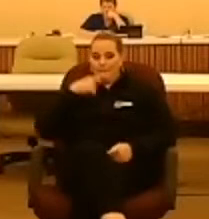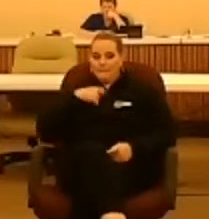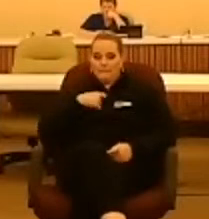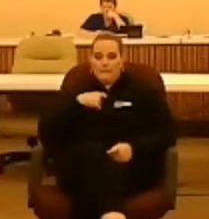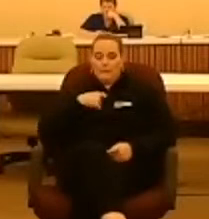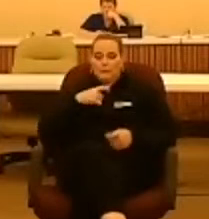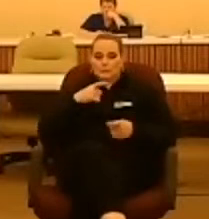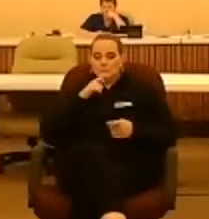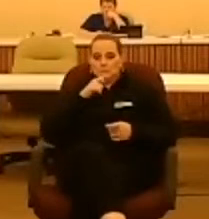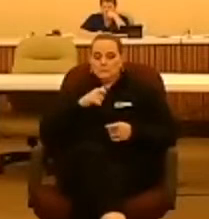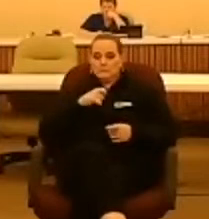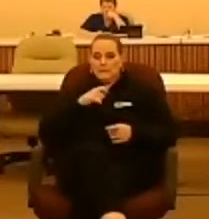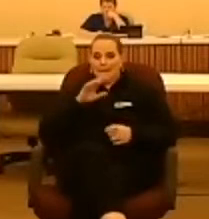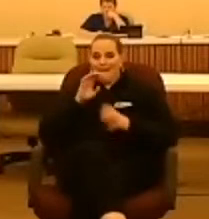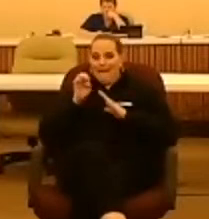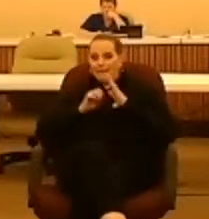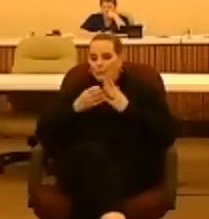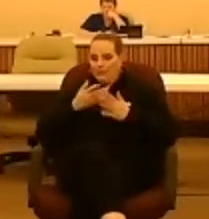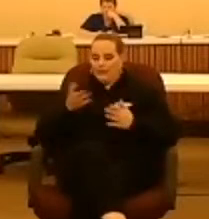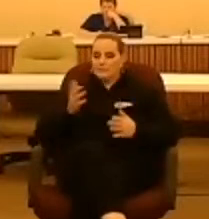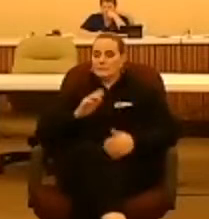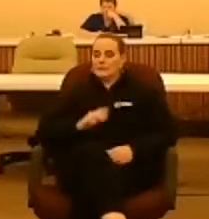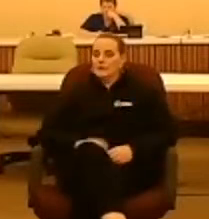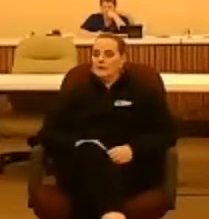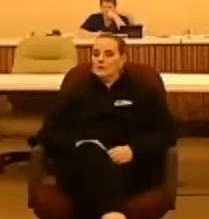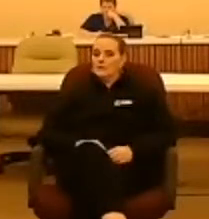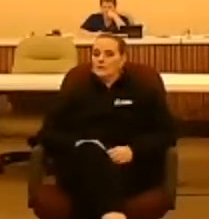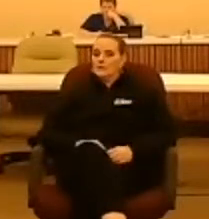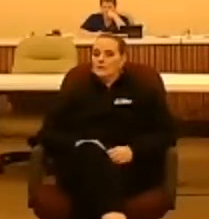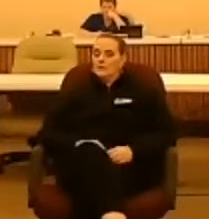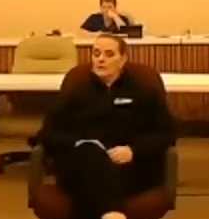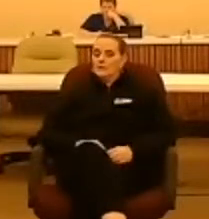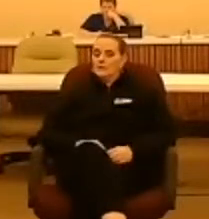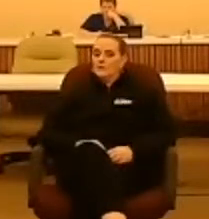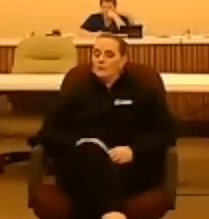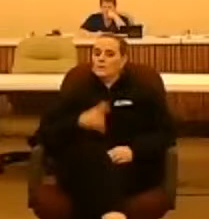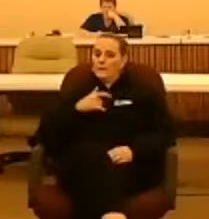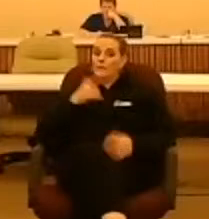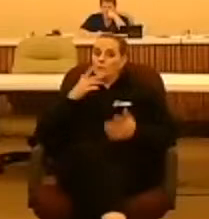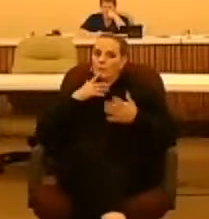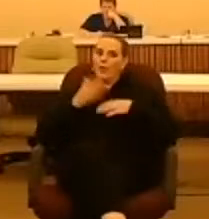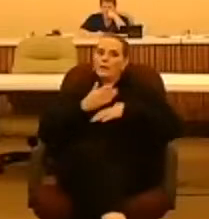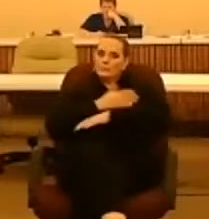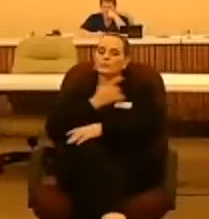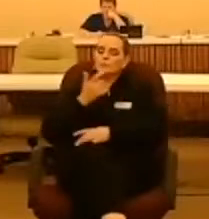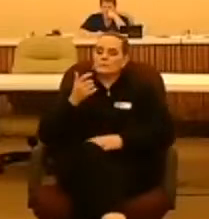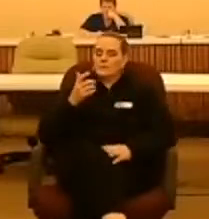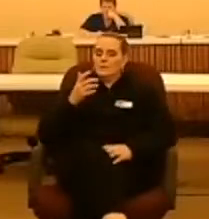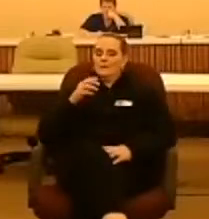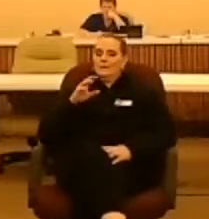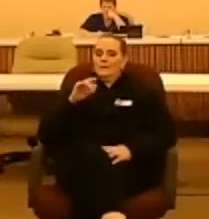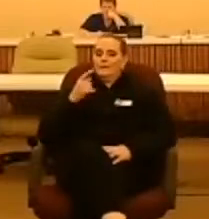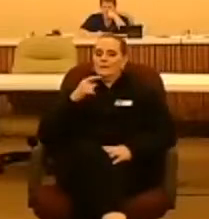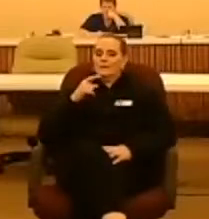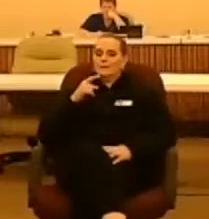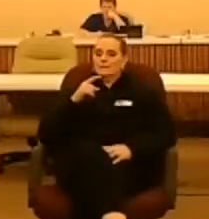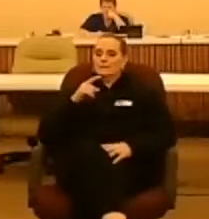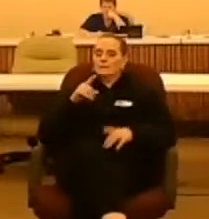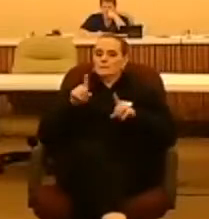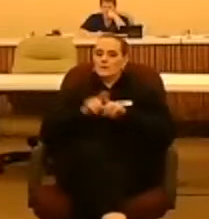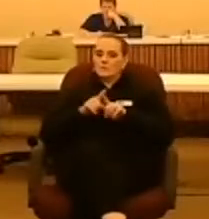them did a lot of good things for the town and brought a lot of improvements to the town, but then they also did some things that